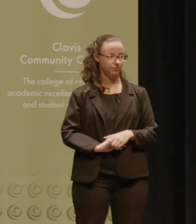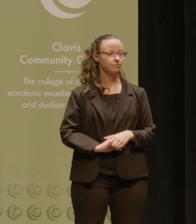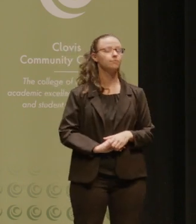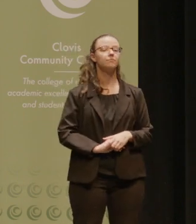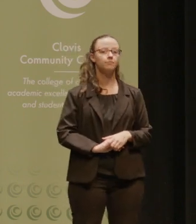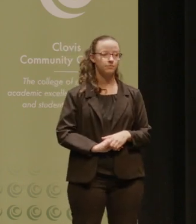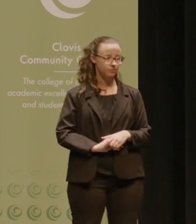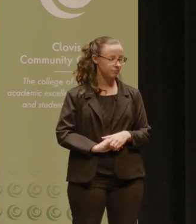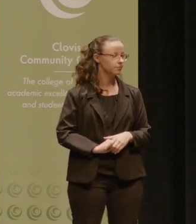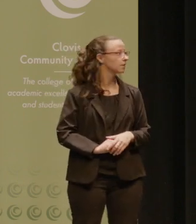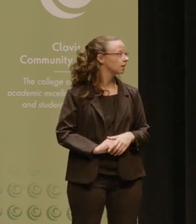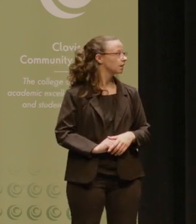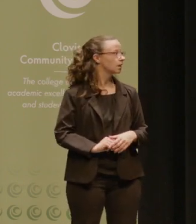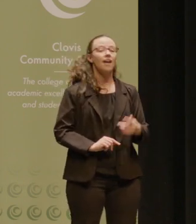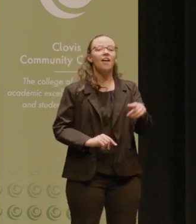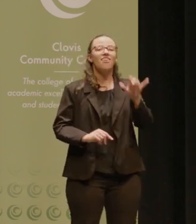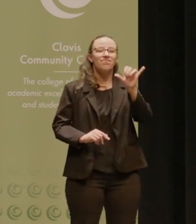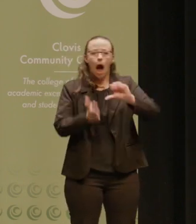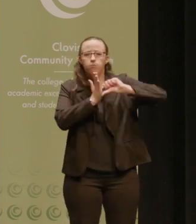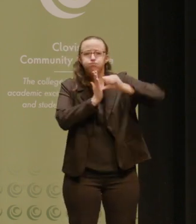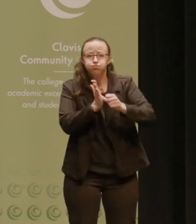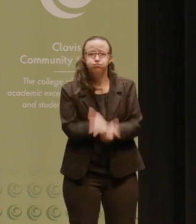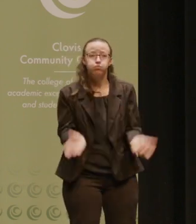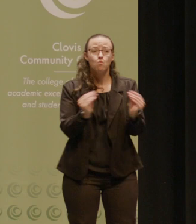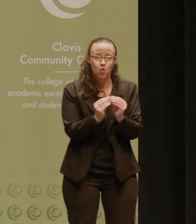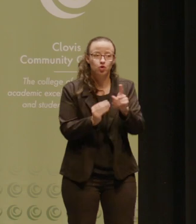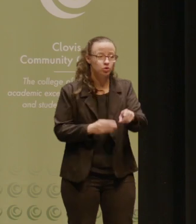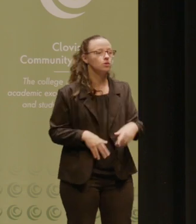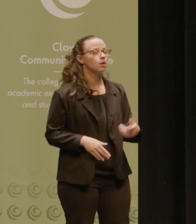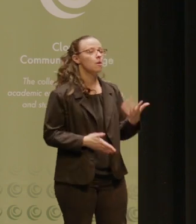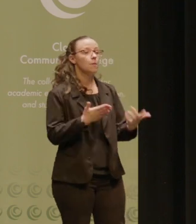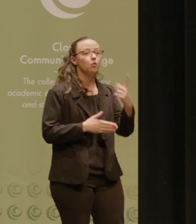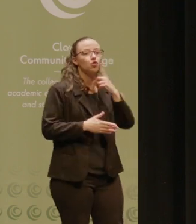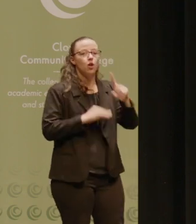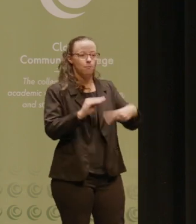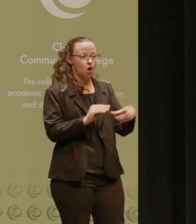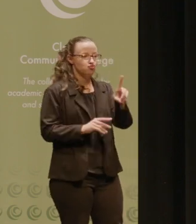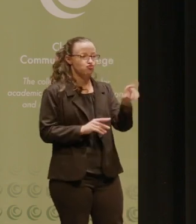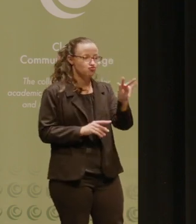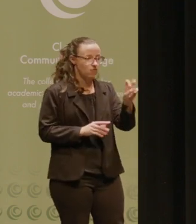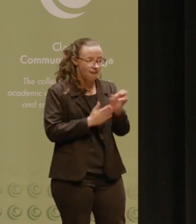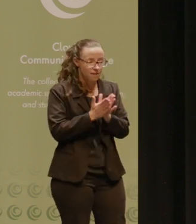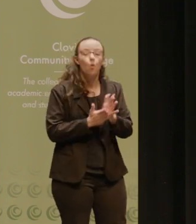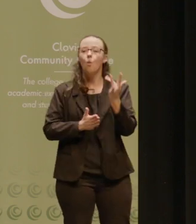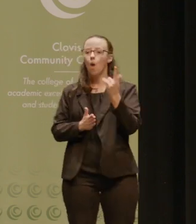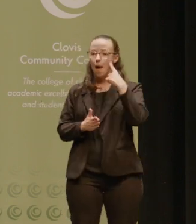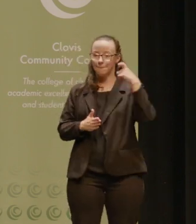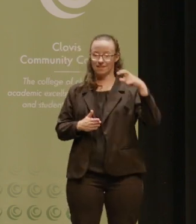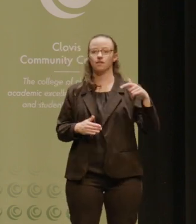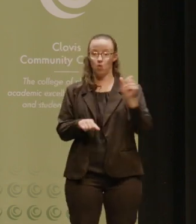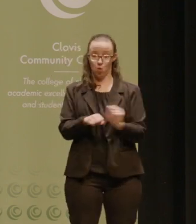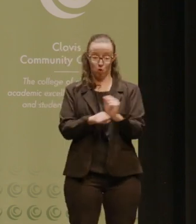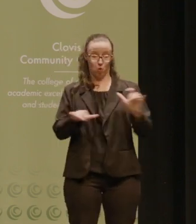And that can be not understated. You might have heard about the DRIVE initiative in Fresno. That was because of this work that's